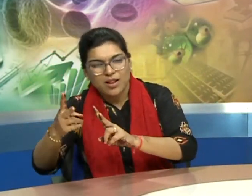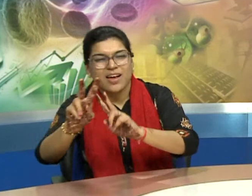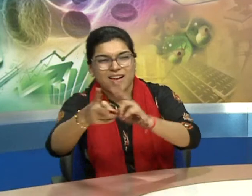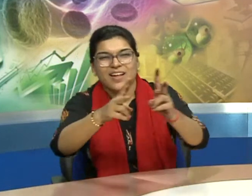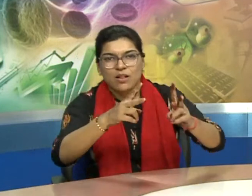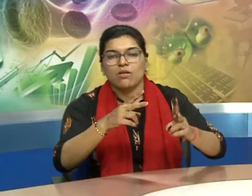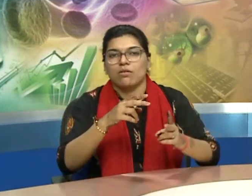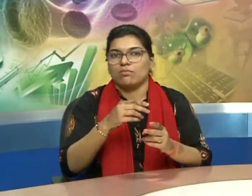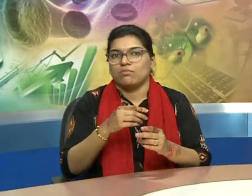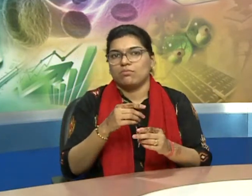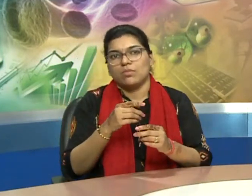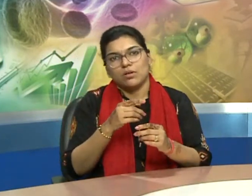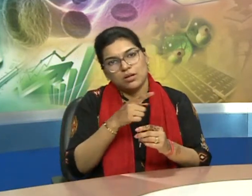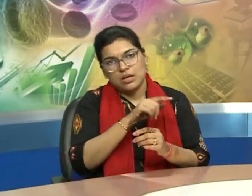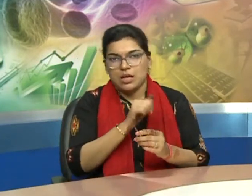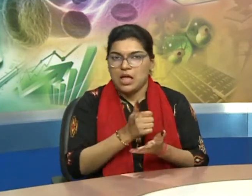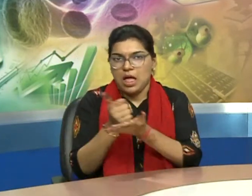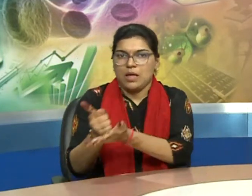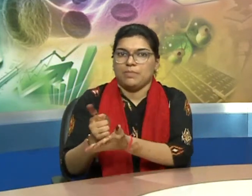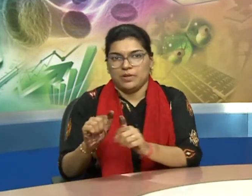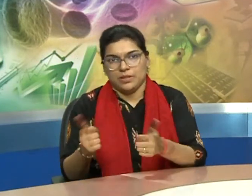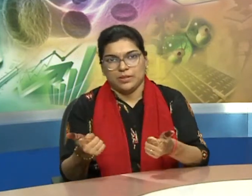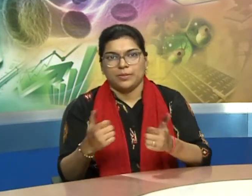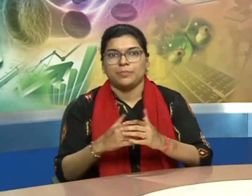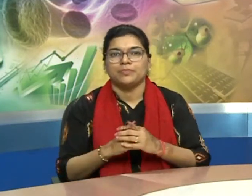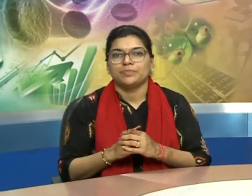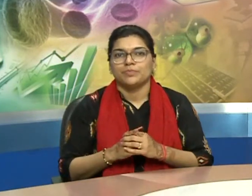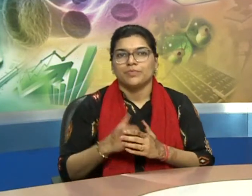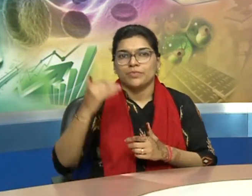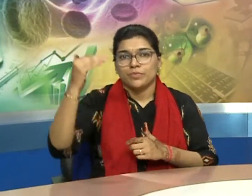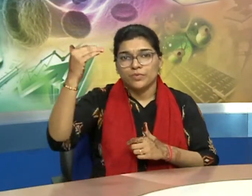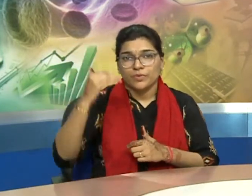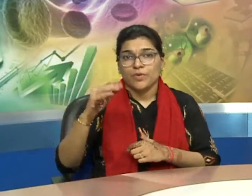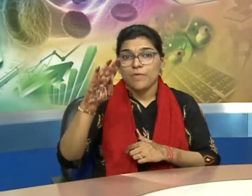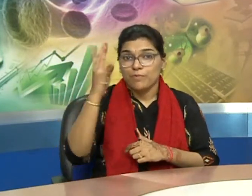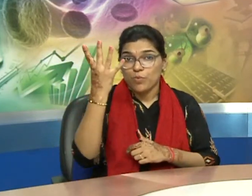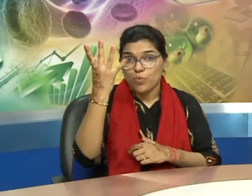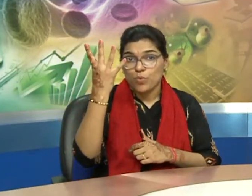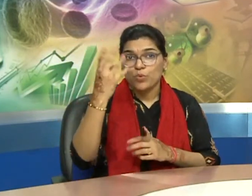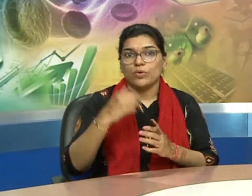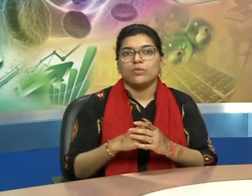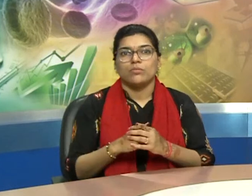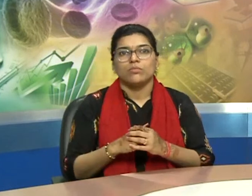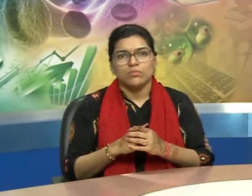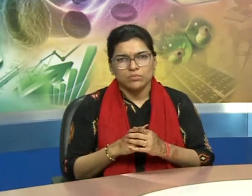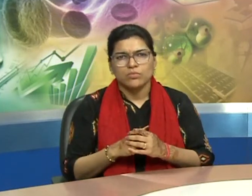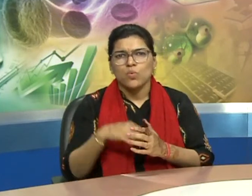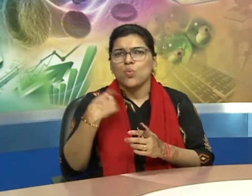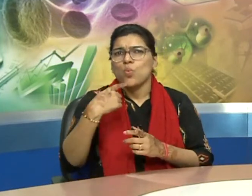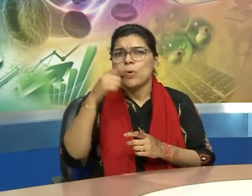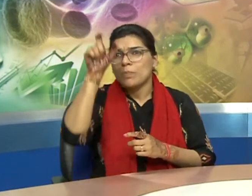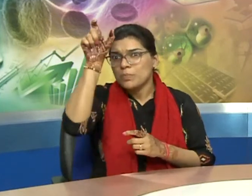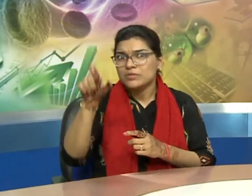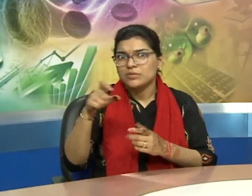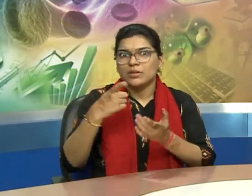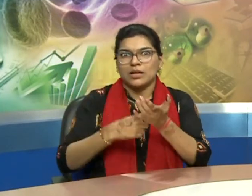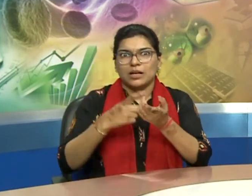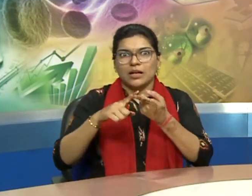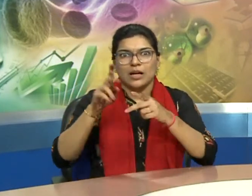So they have different structures and accordingly documents are kept. The fourth